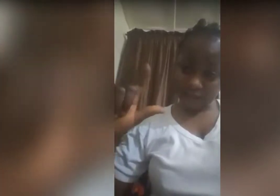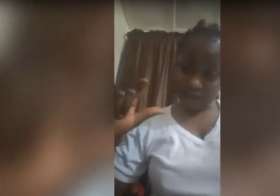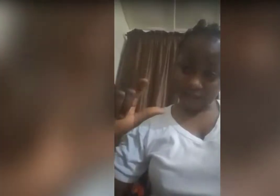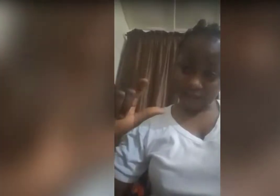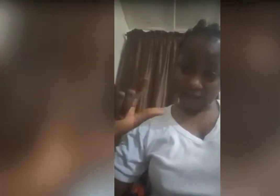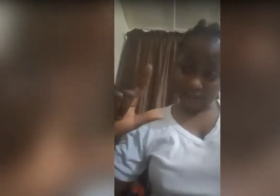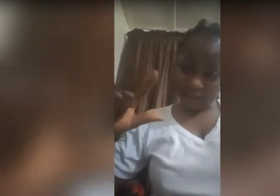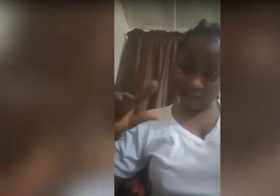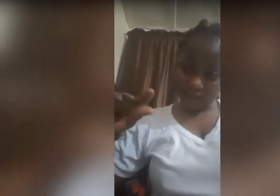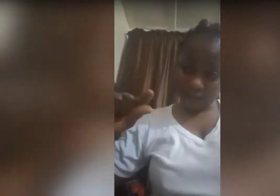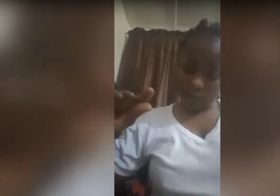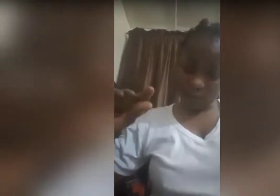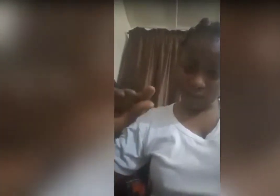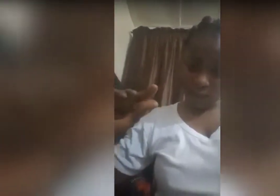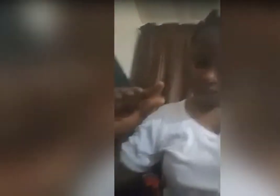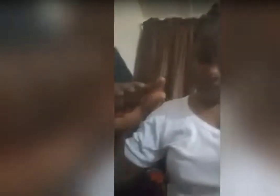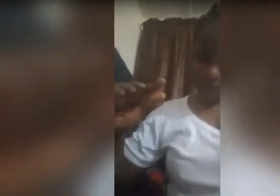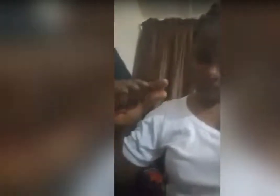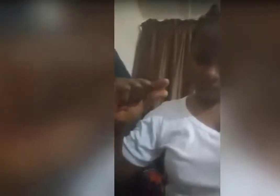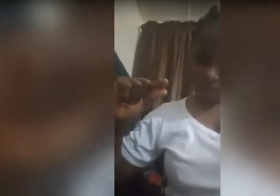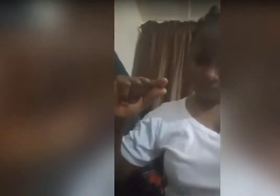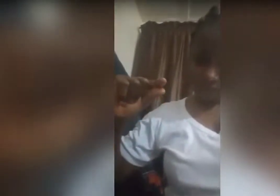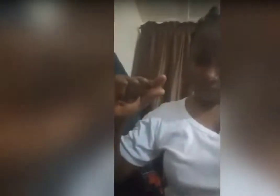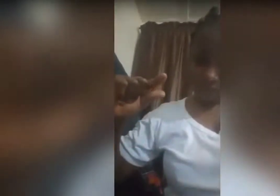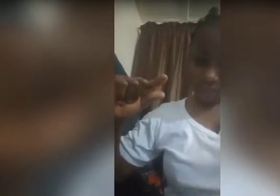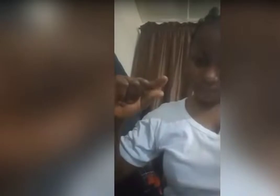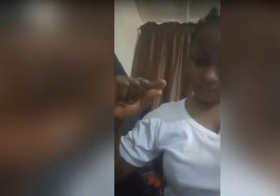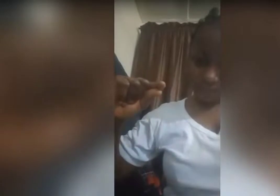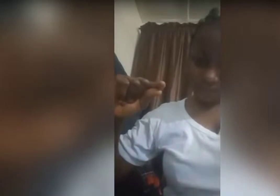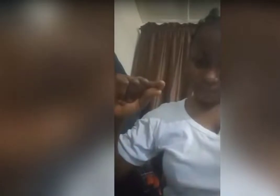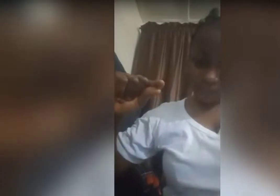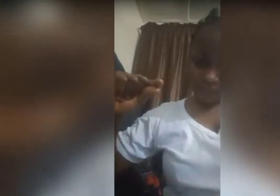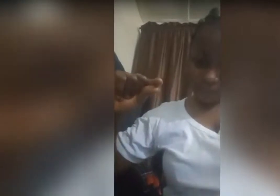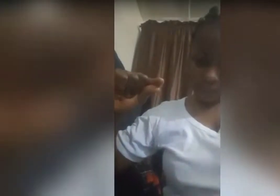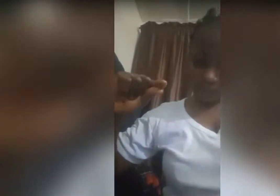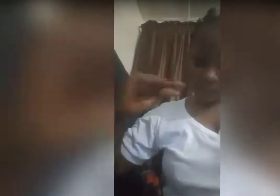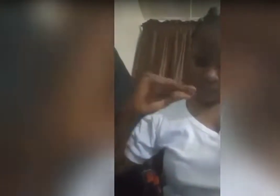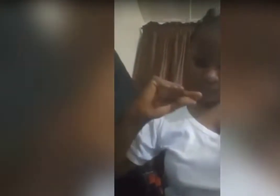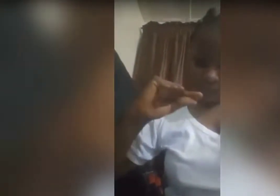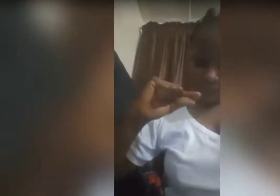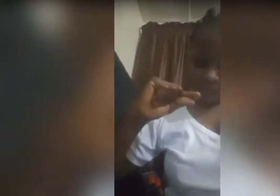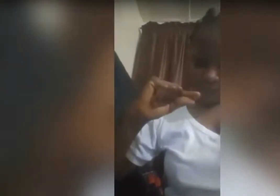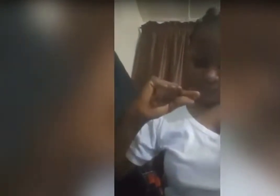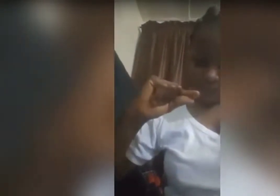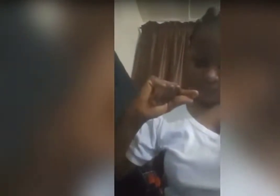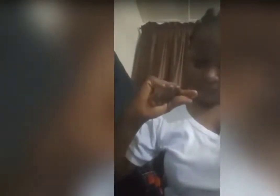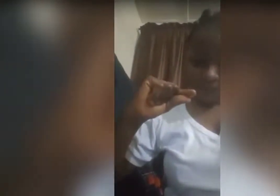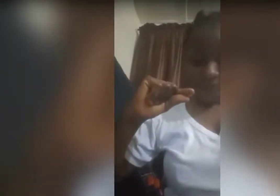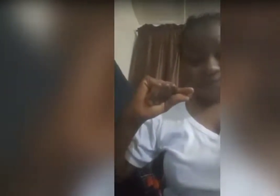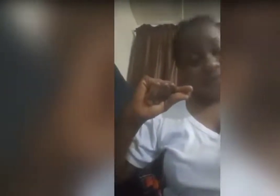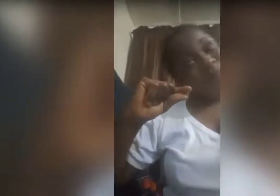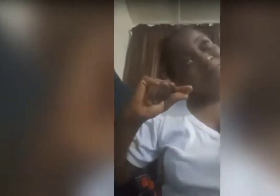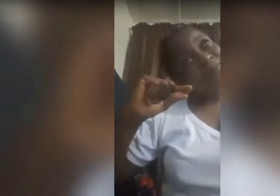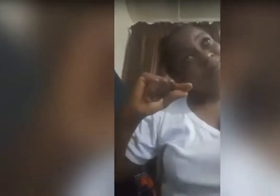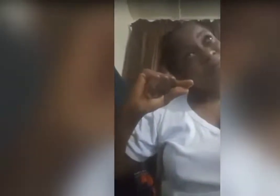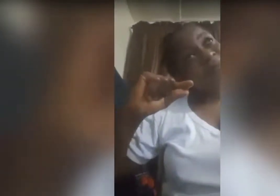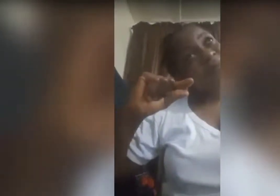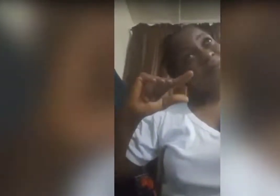20. Beautiful. Beautiful. Beautiful. That is very impressive. I like this class. You all